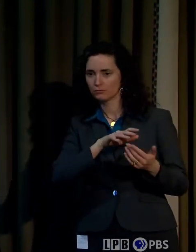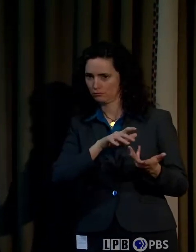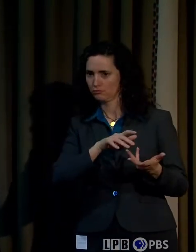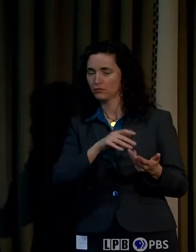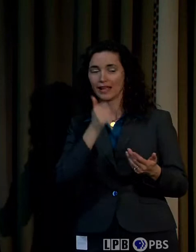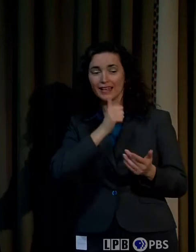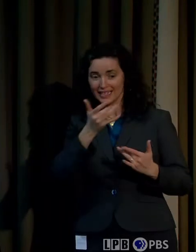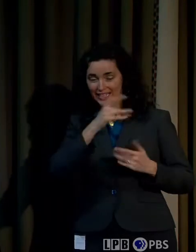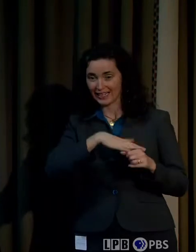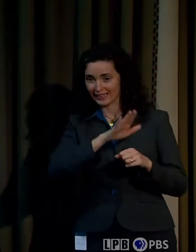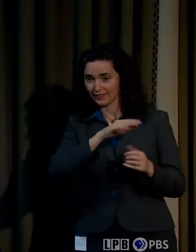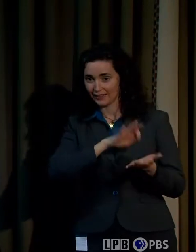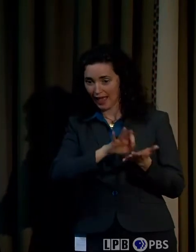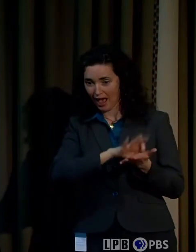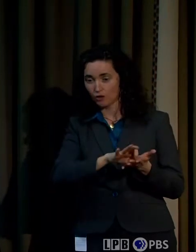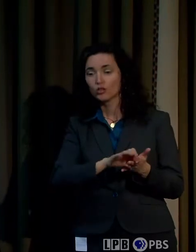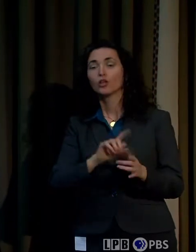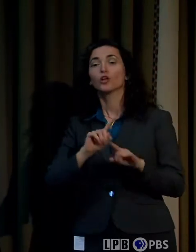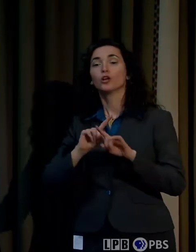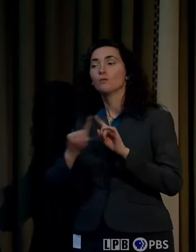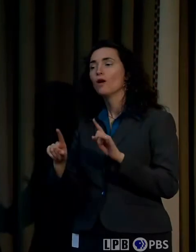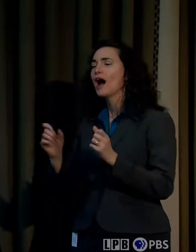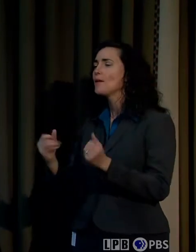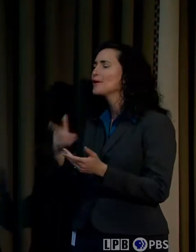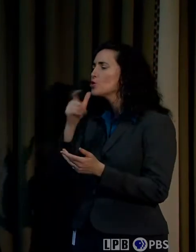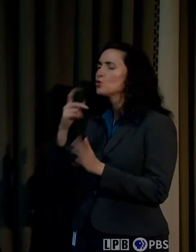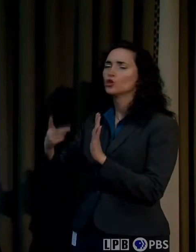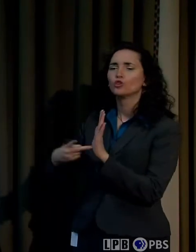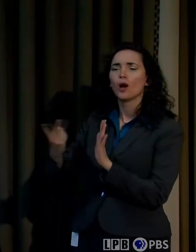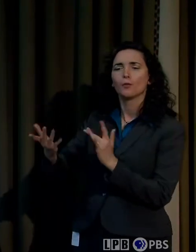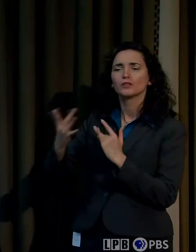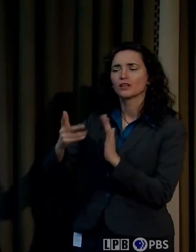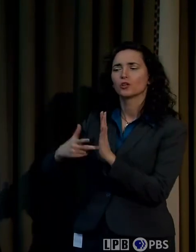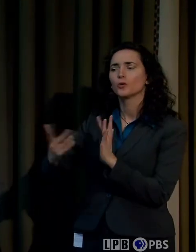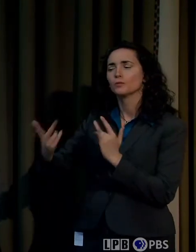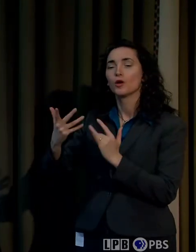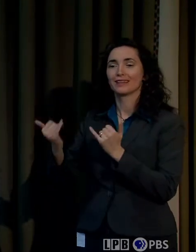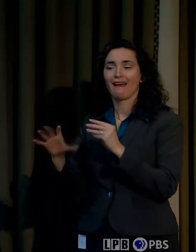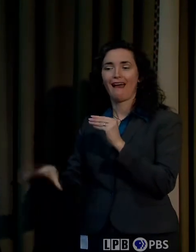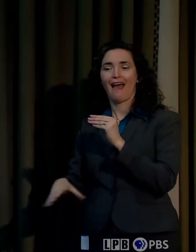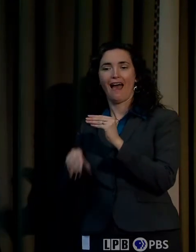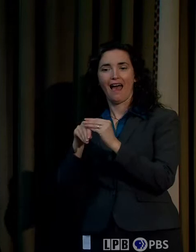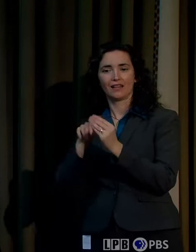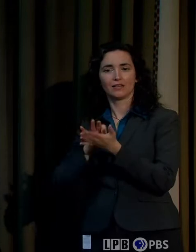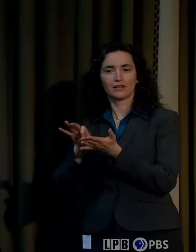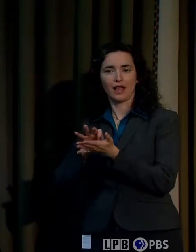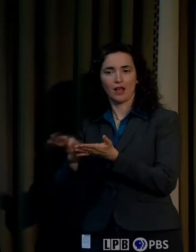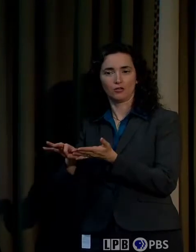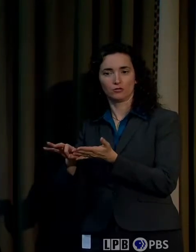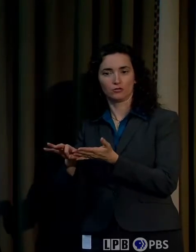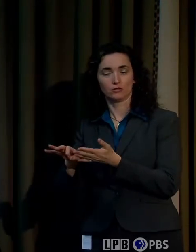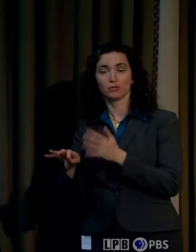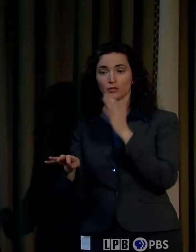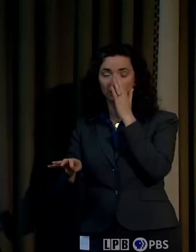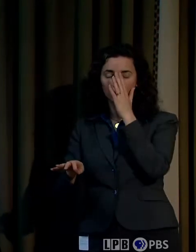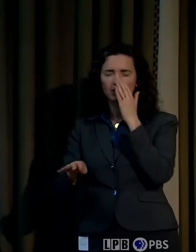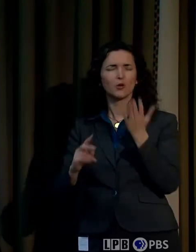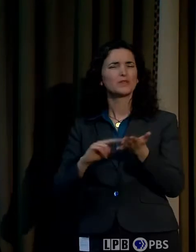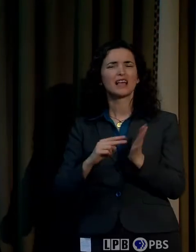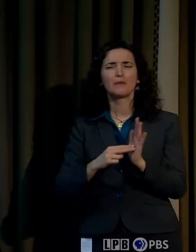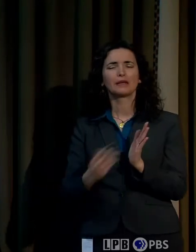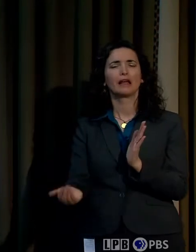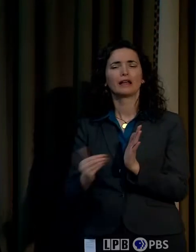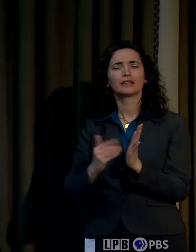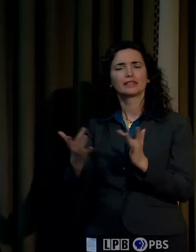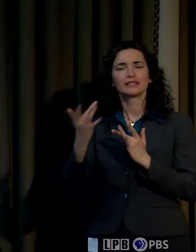entire time, but only recently have we started adding it into the total case counts. We consider a reinfection anyone who has